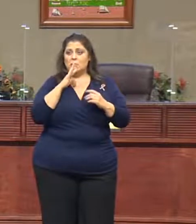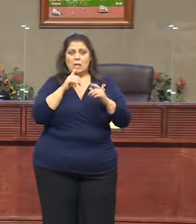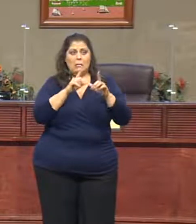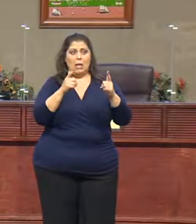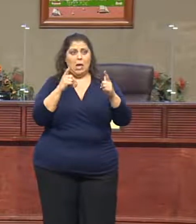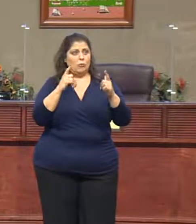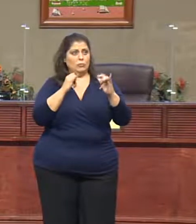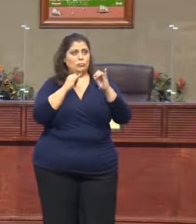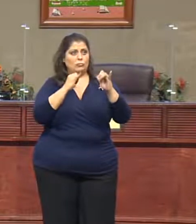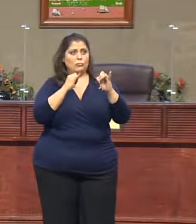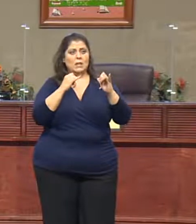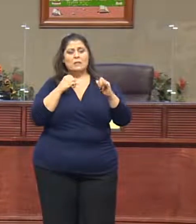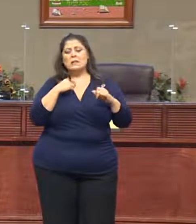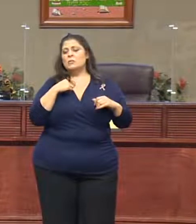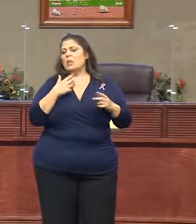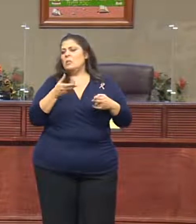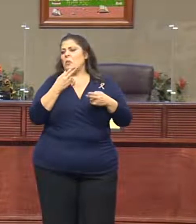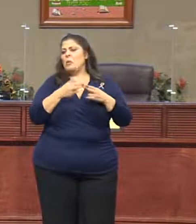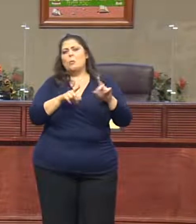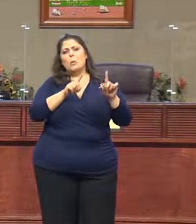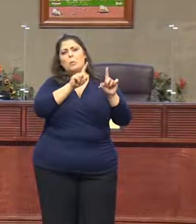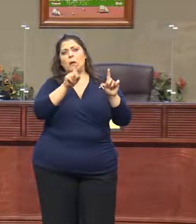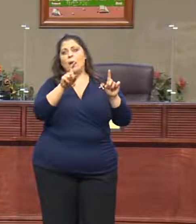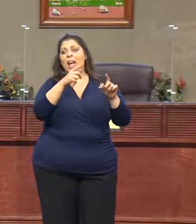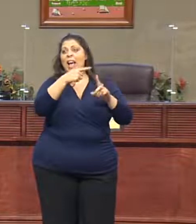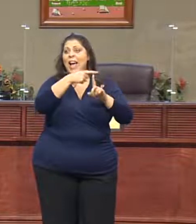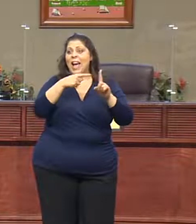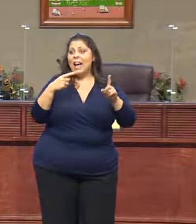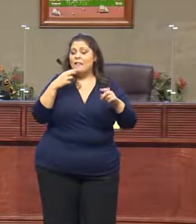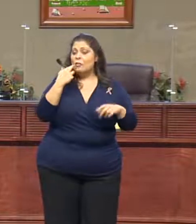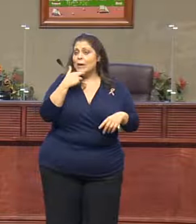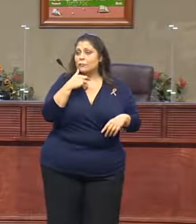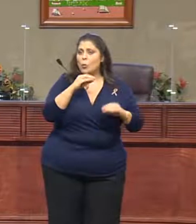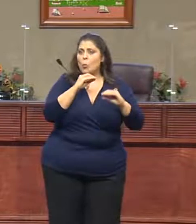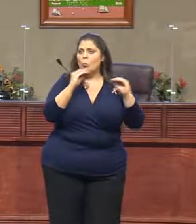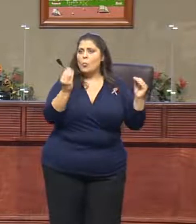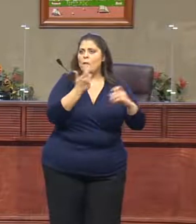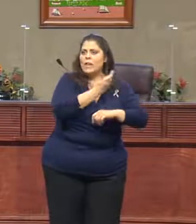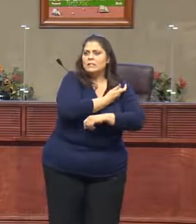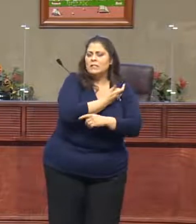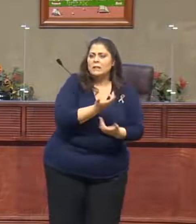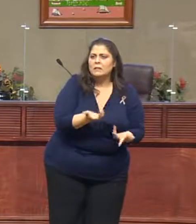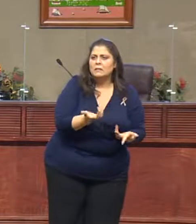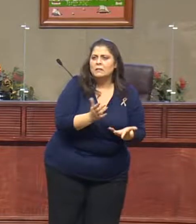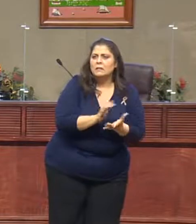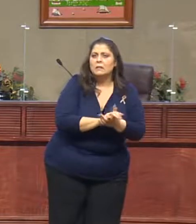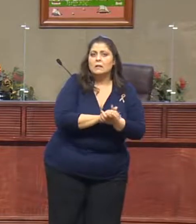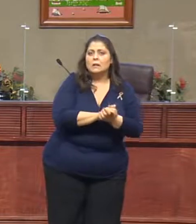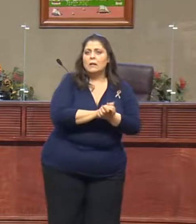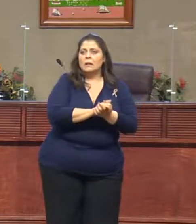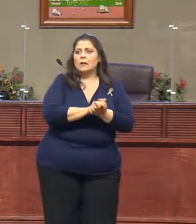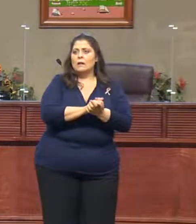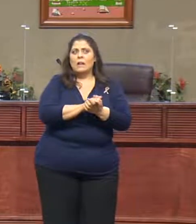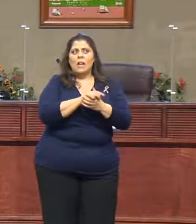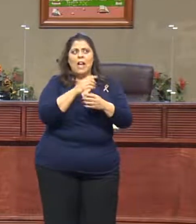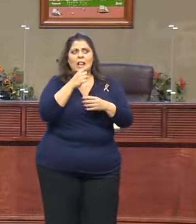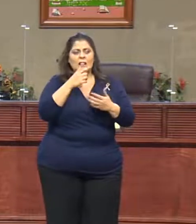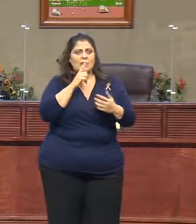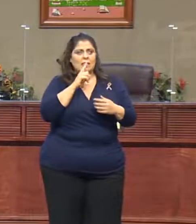And I did a quiz survey. Half of that restaurant is not vaccinated. and it's a block away from our